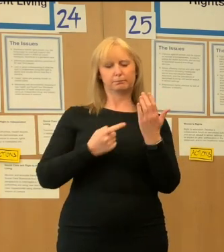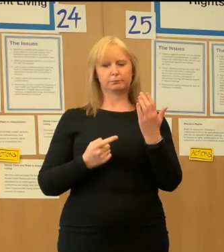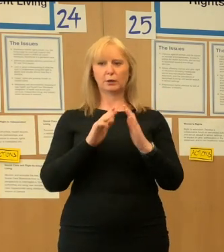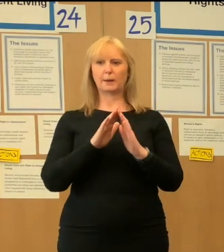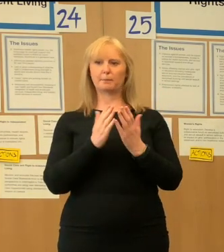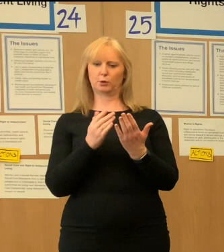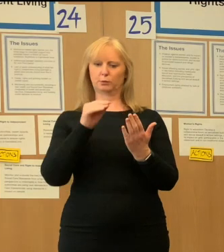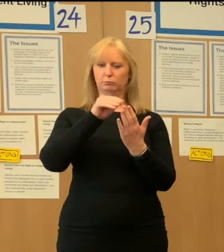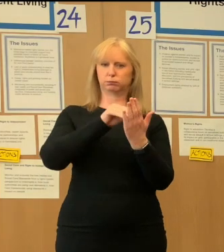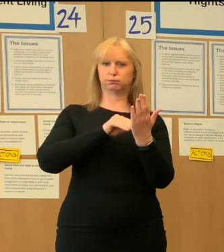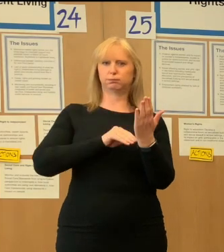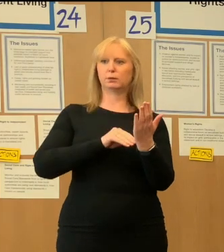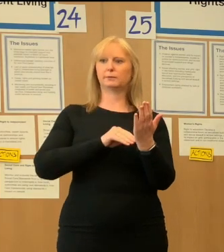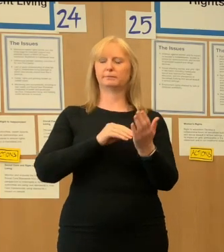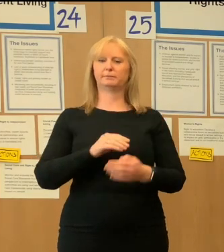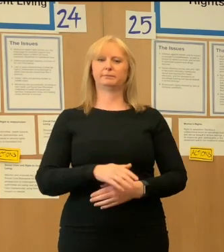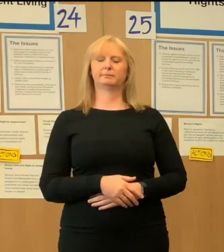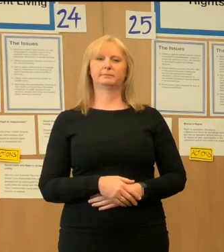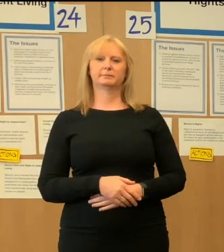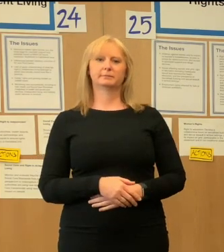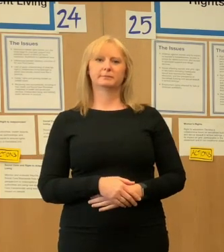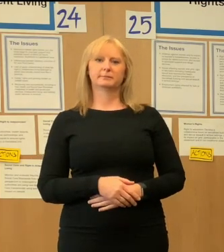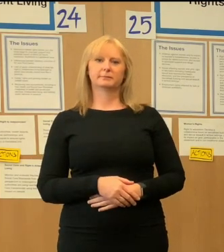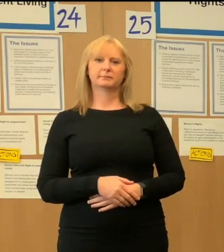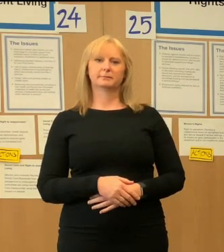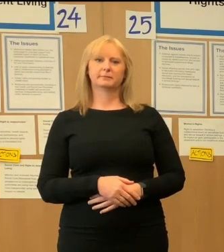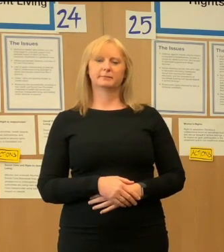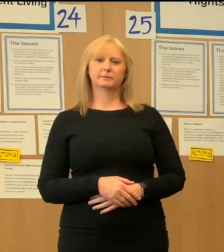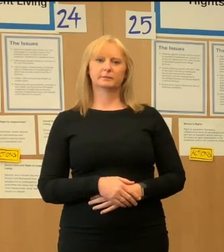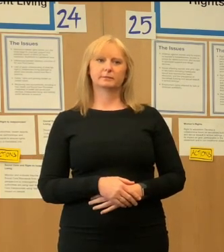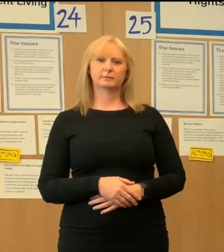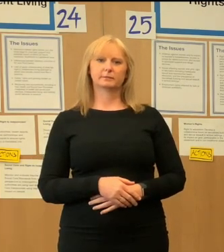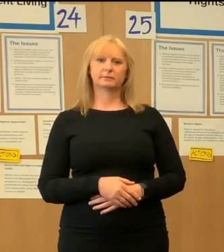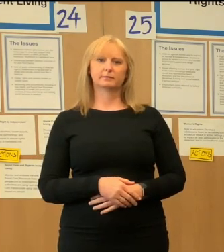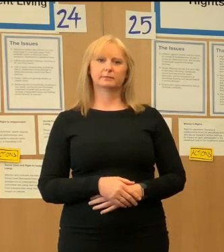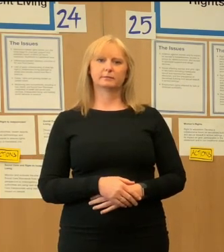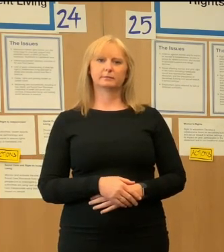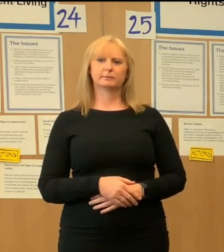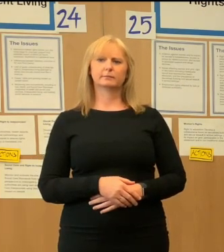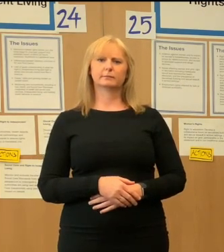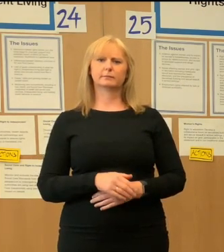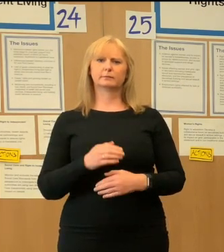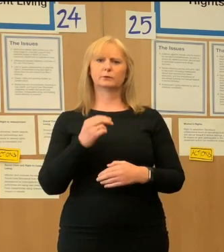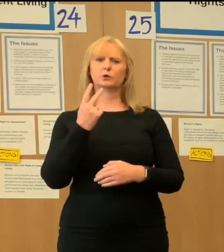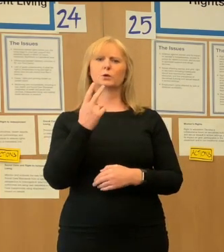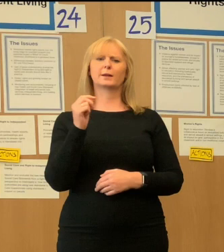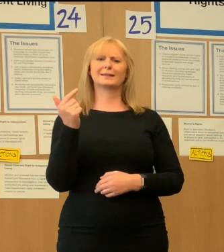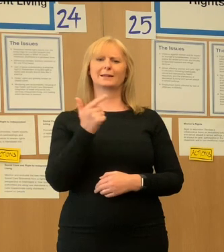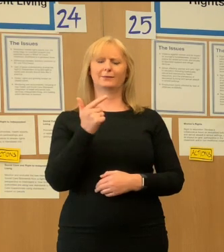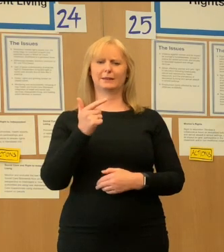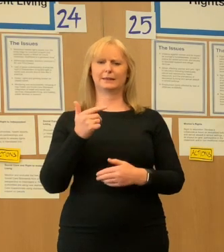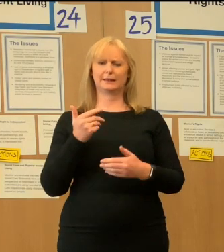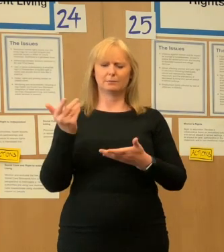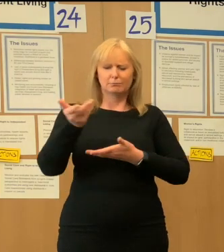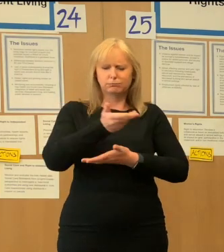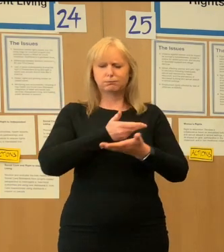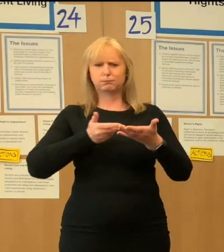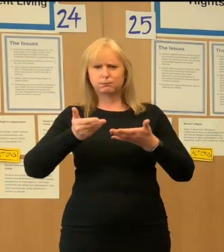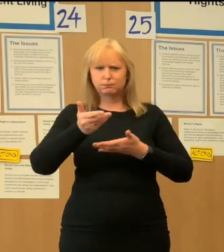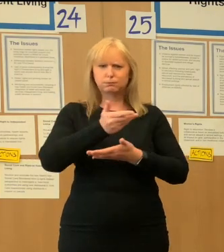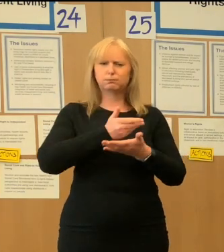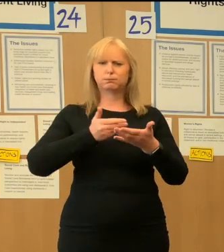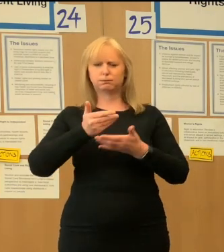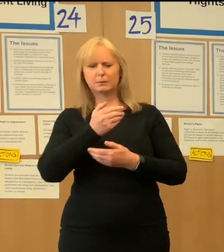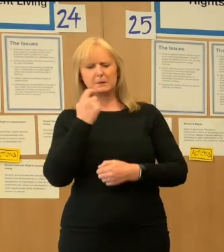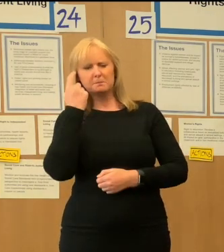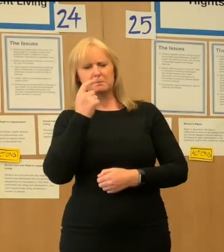have in front of you as well. So we did a huge amount of work during 2017 to kind of start the process of thinking about